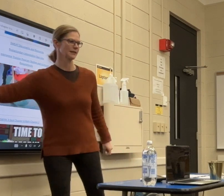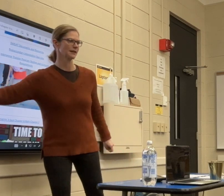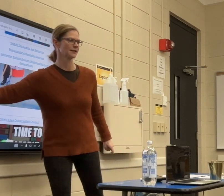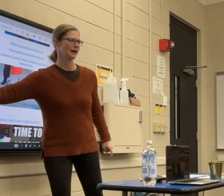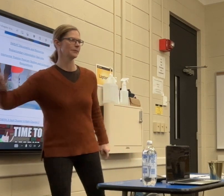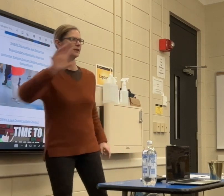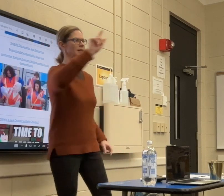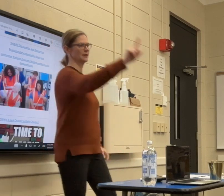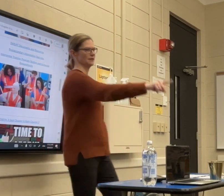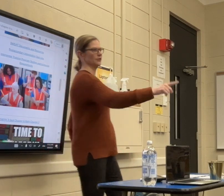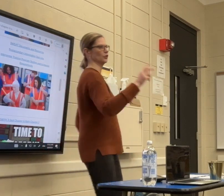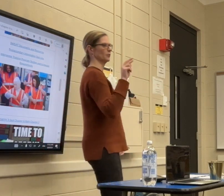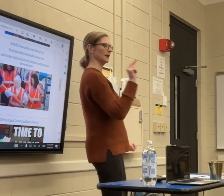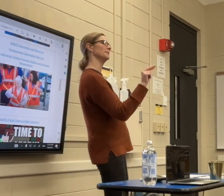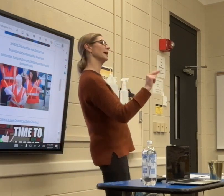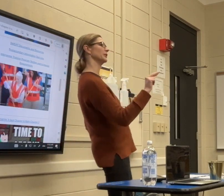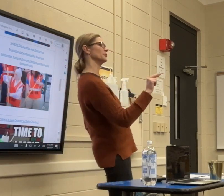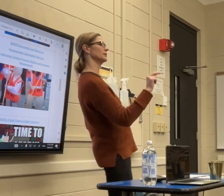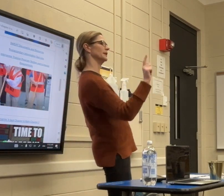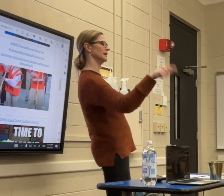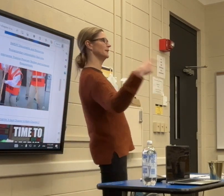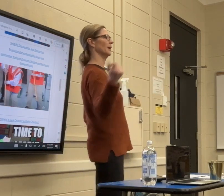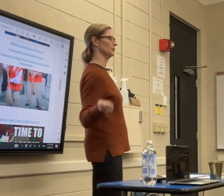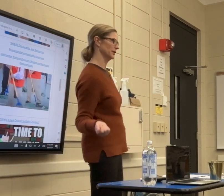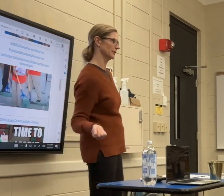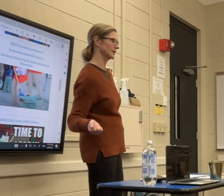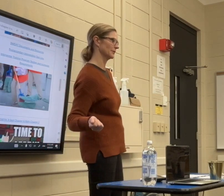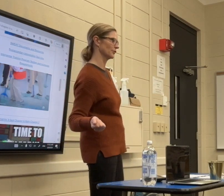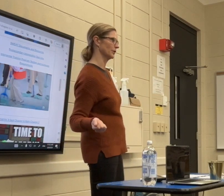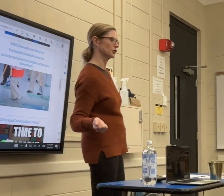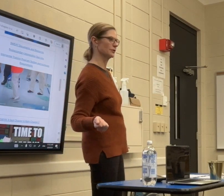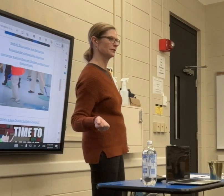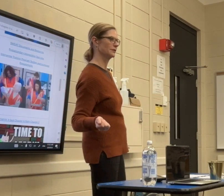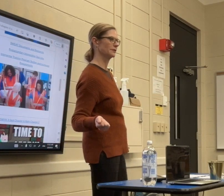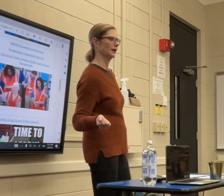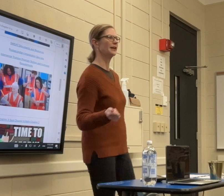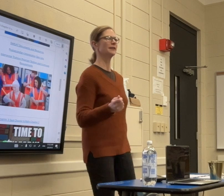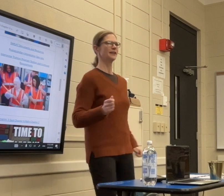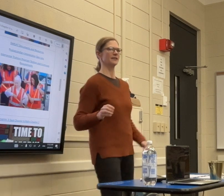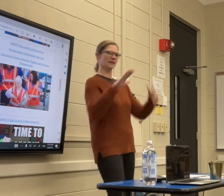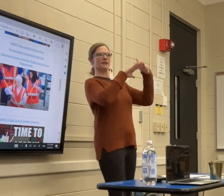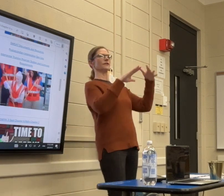next topic, Okay. so you're kind of monitoring that, and that would be a good time to switch, Okay. right? So that doesn't feel